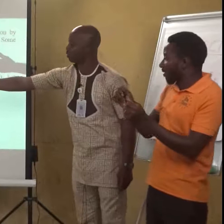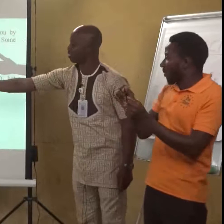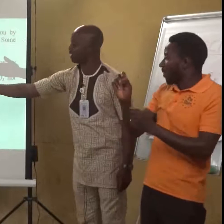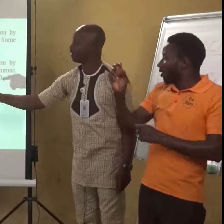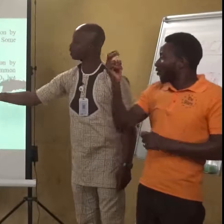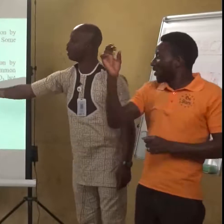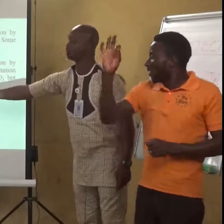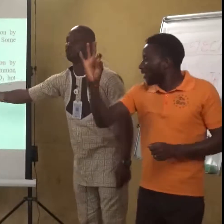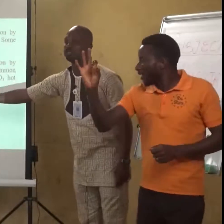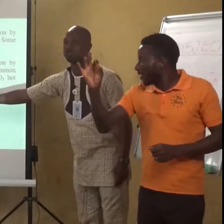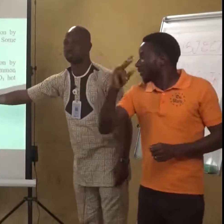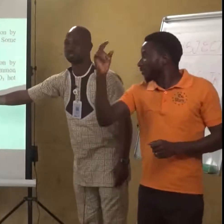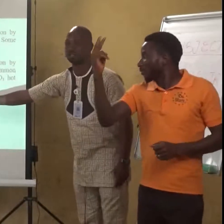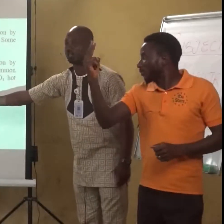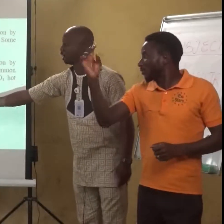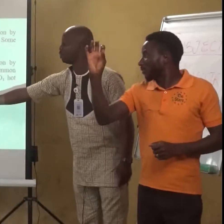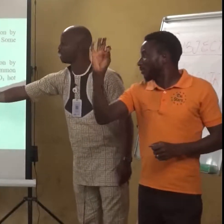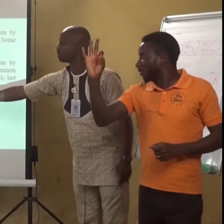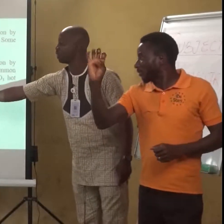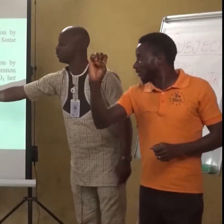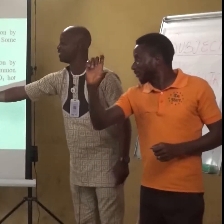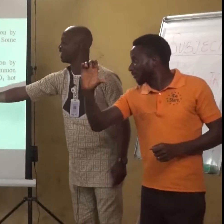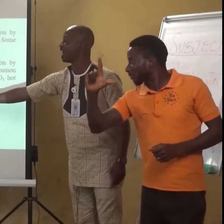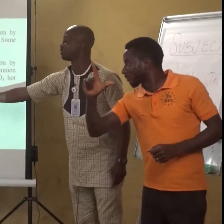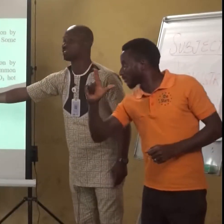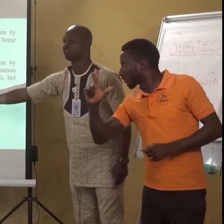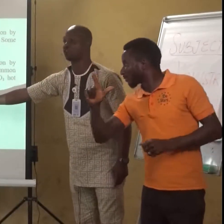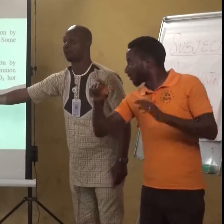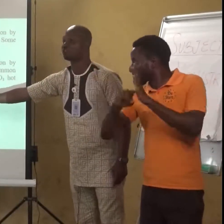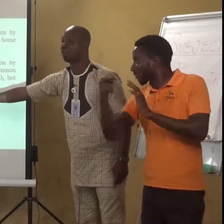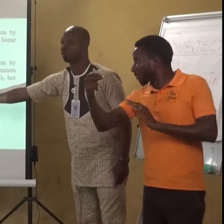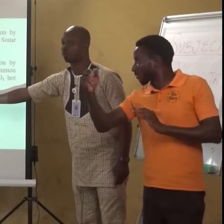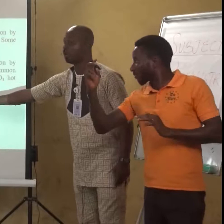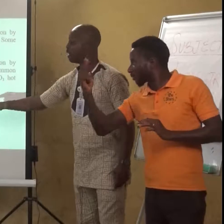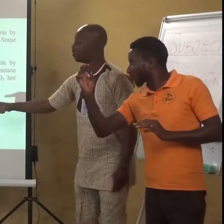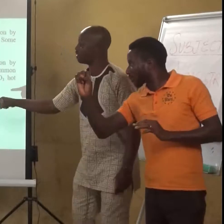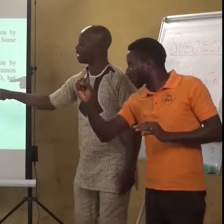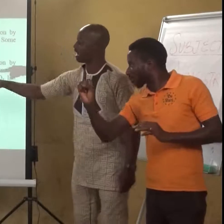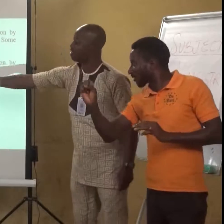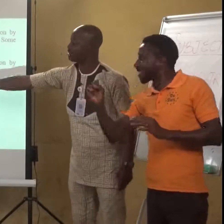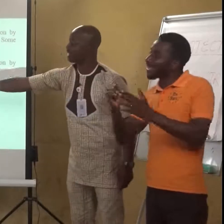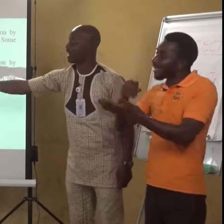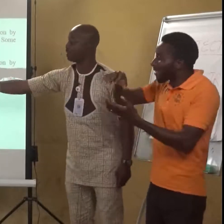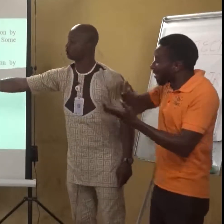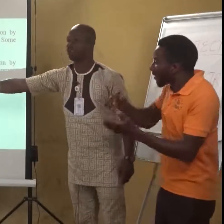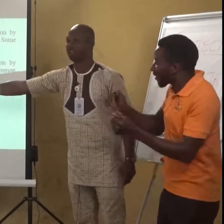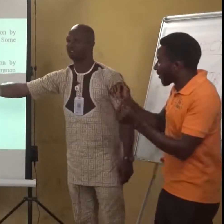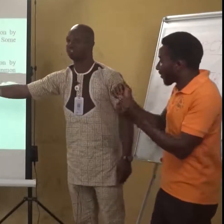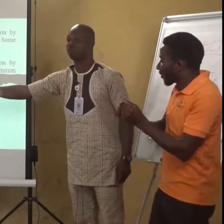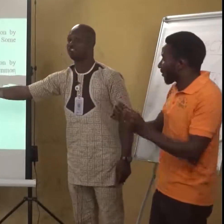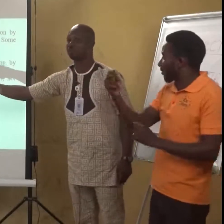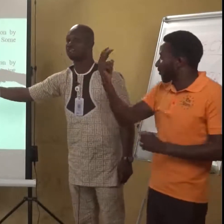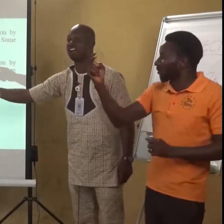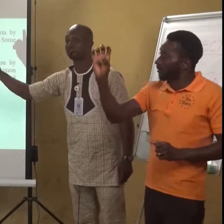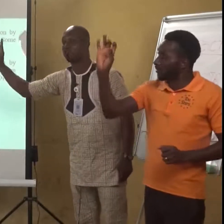3 chloride, sulfur will be deposited. So if you look at sulfur, there has oxidation number of 0. But if you look at hydrogen in hydrogen sulfide, the oxidation